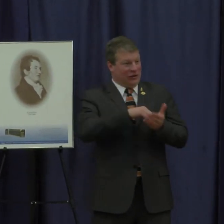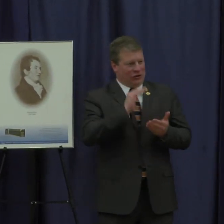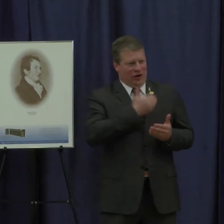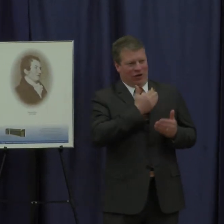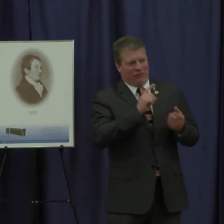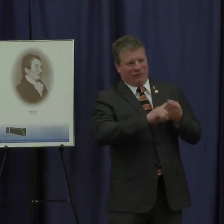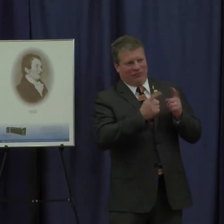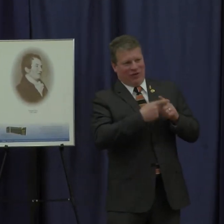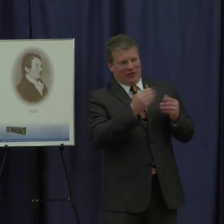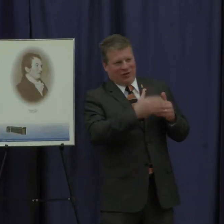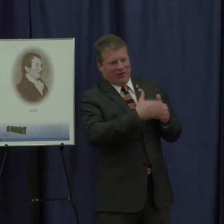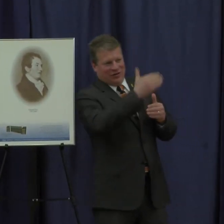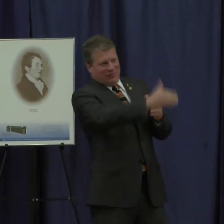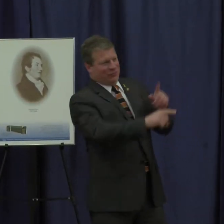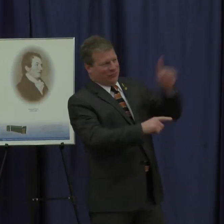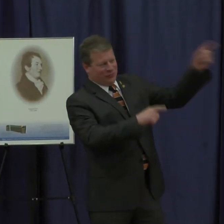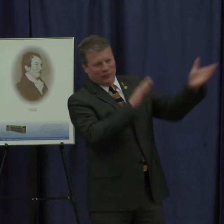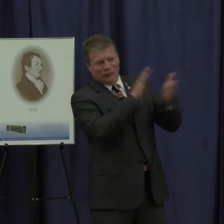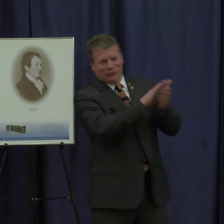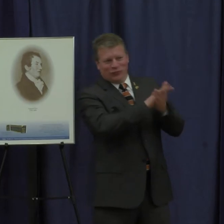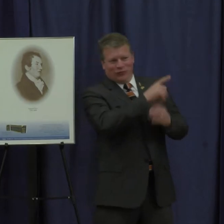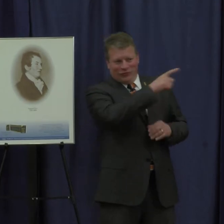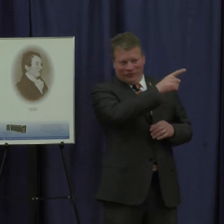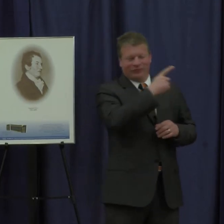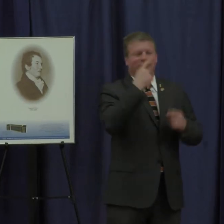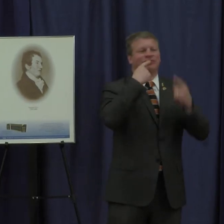Yesterday, the Learning Center, our neighbors and friends,